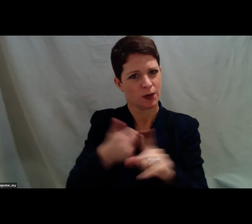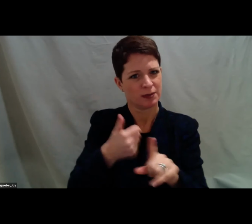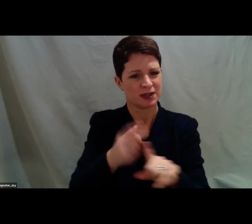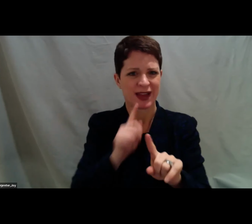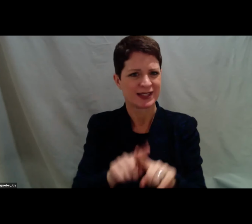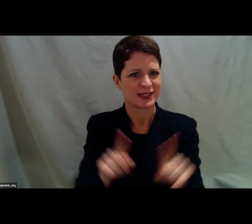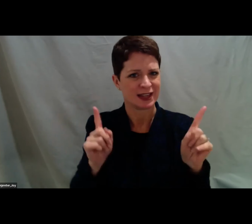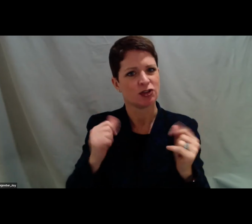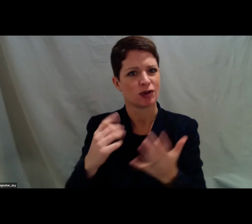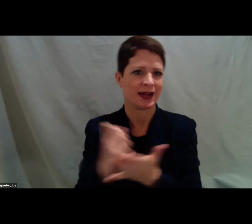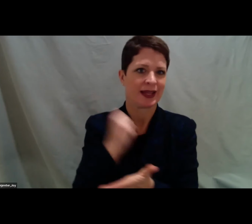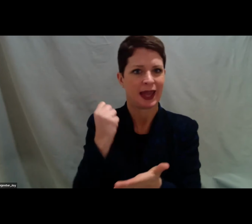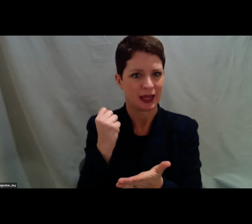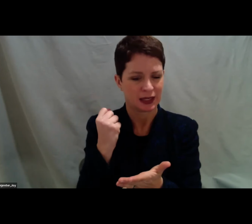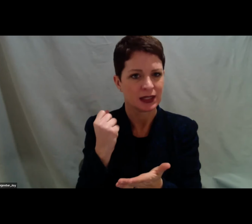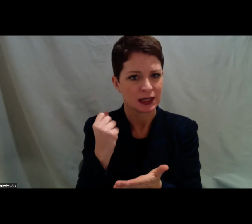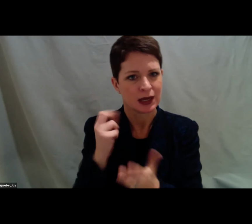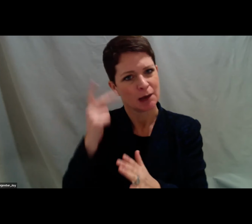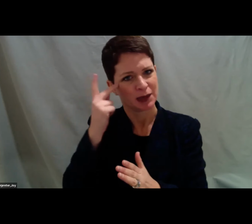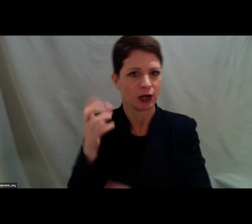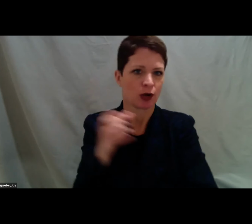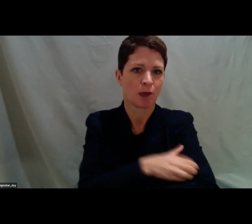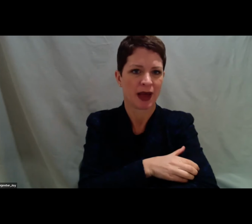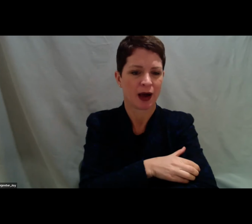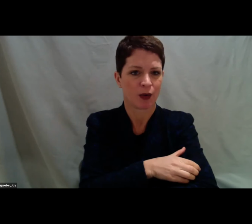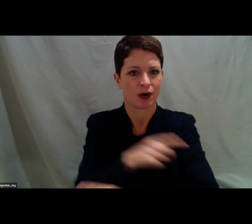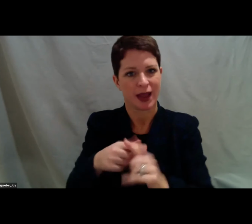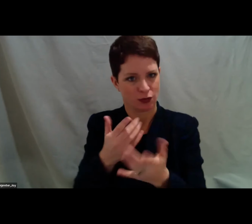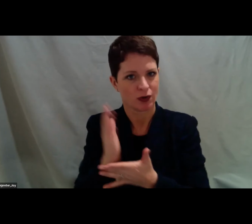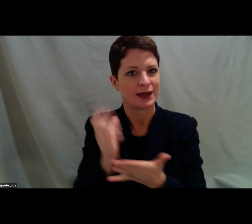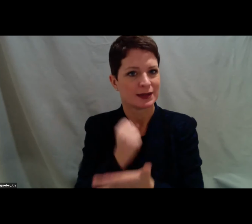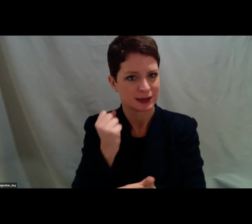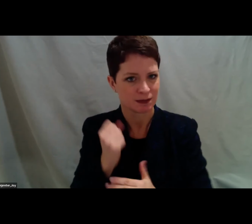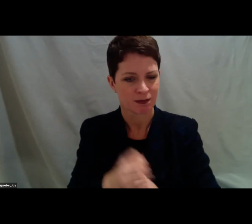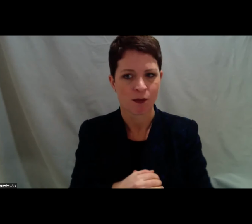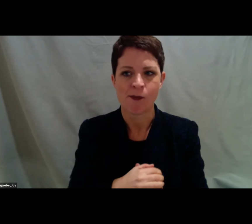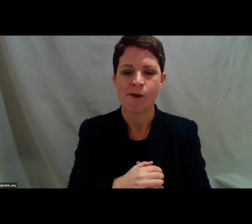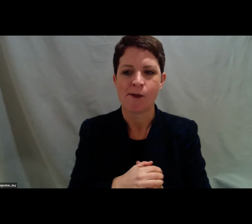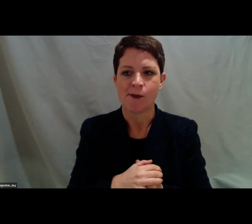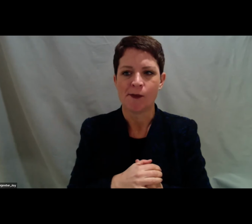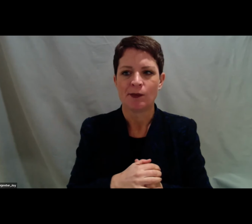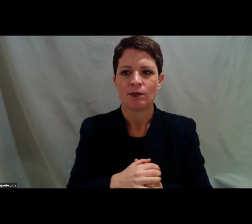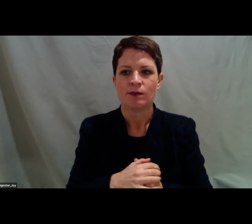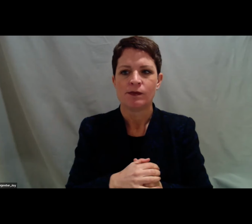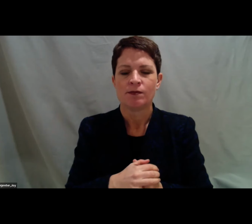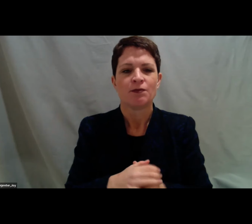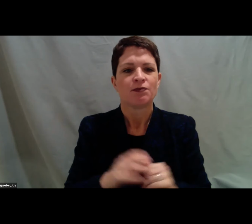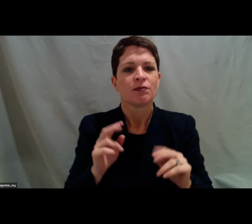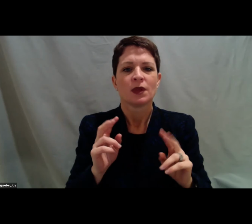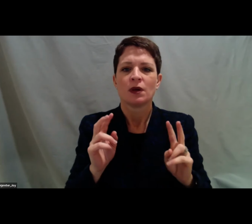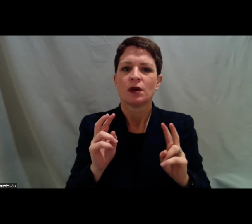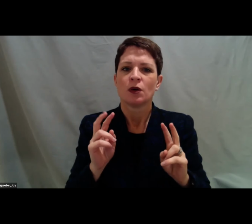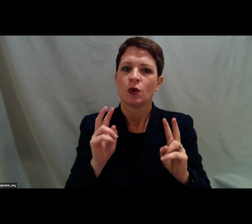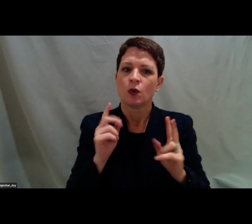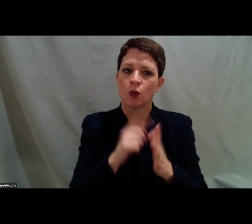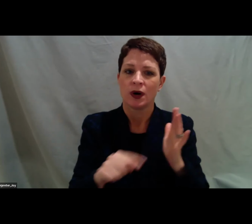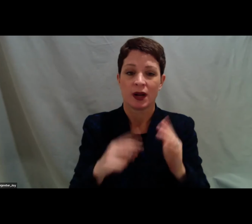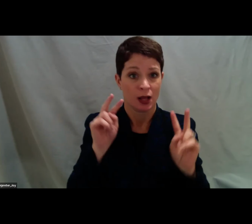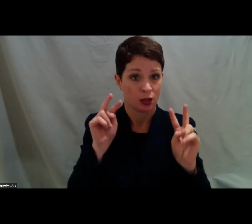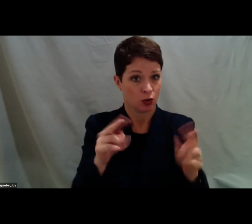trying to gain political power and rights. So the time period that I look at,